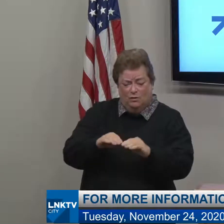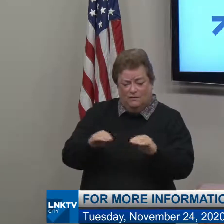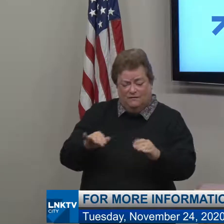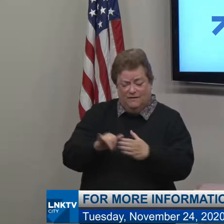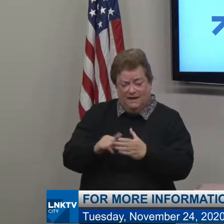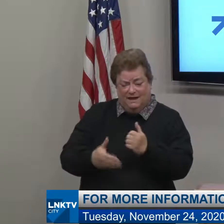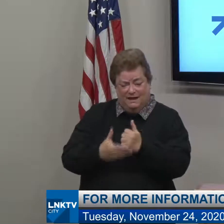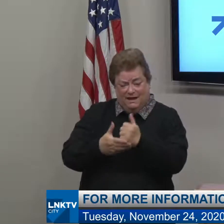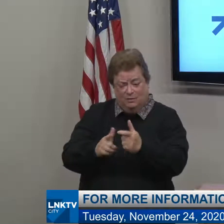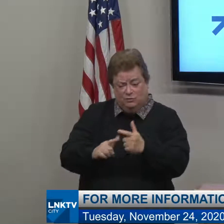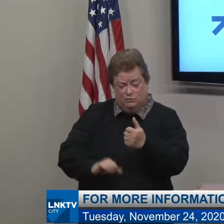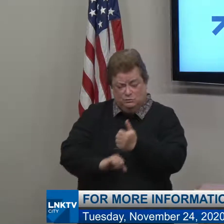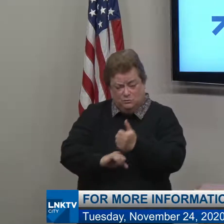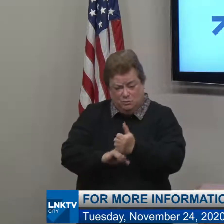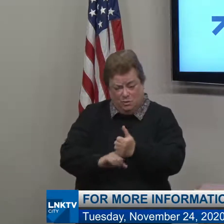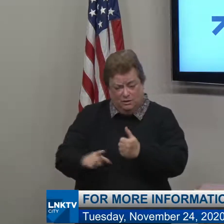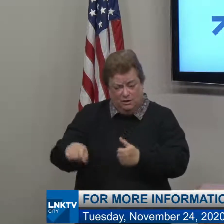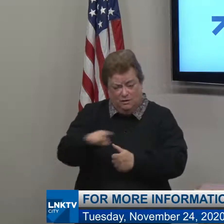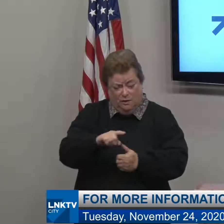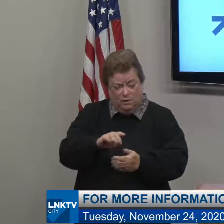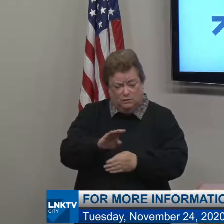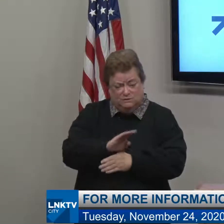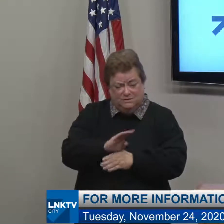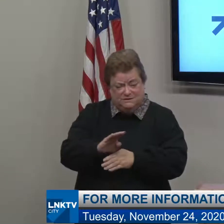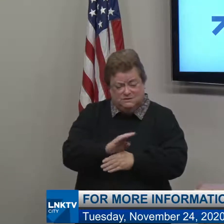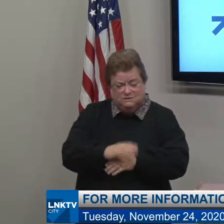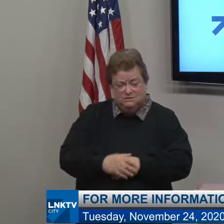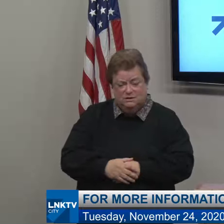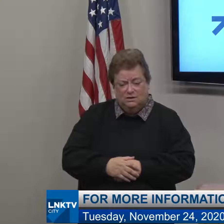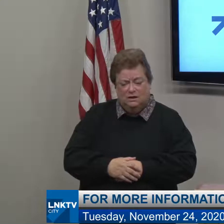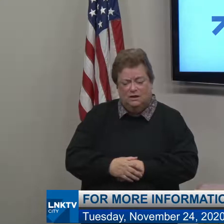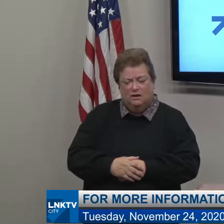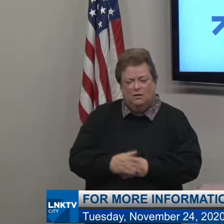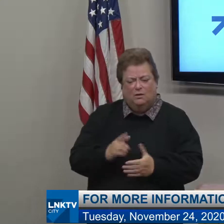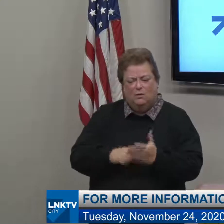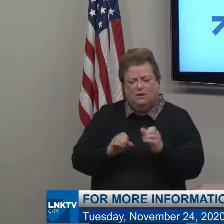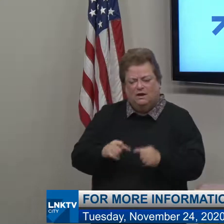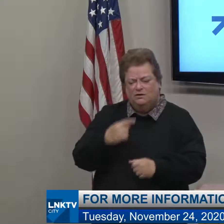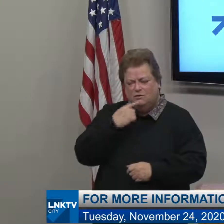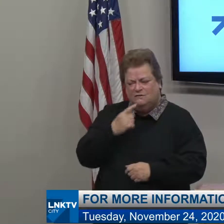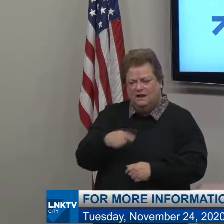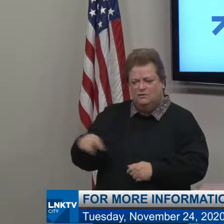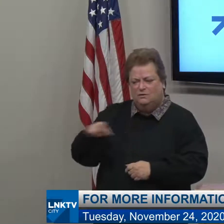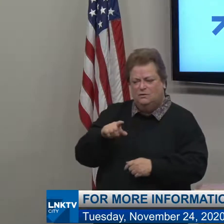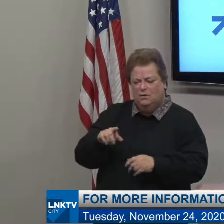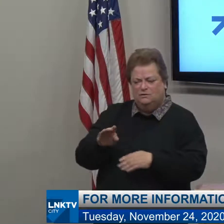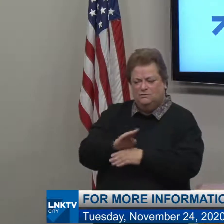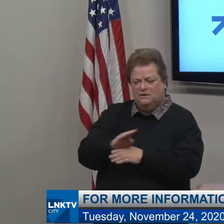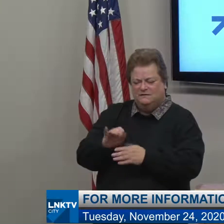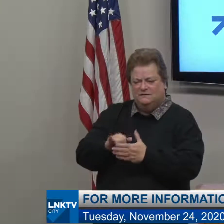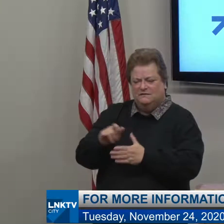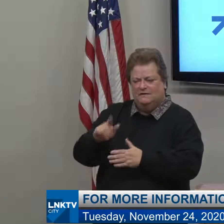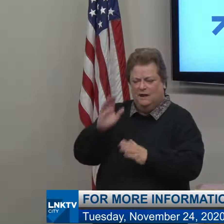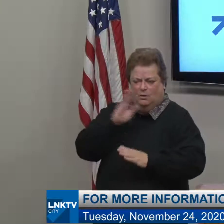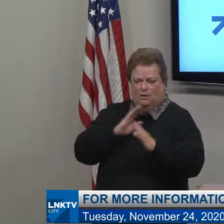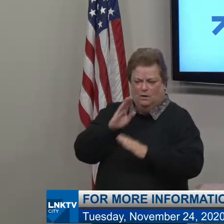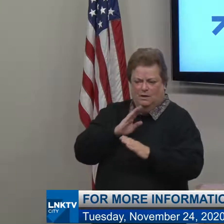and or what measures, what do you say to those who are worried their business will be done for good after